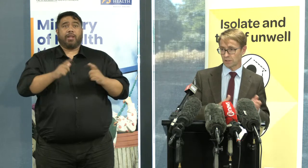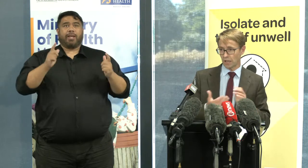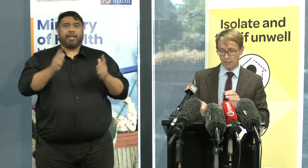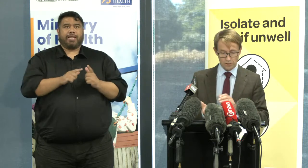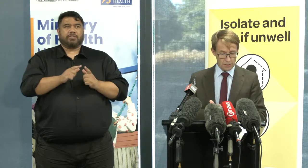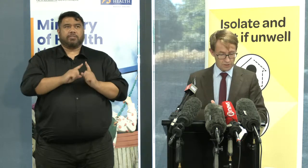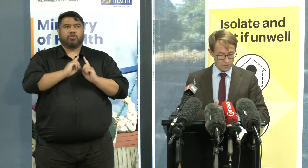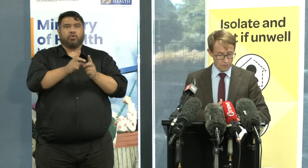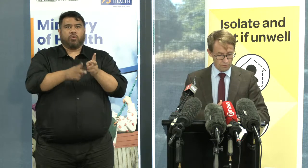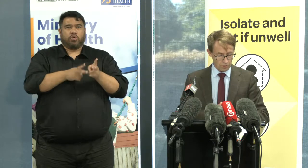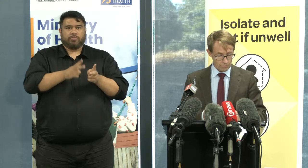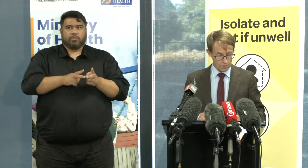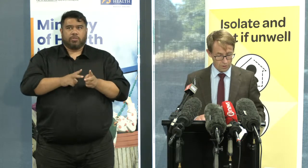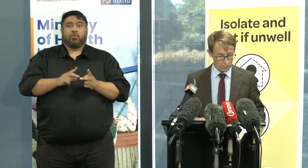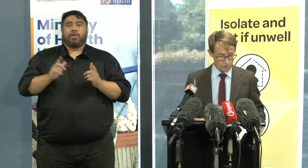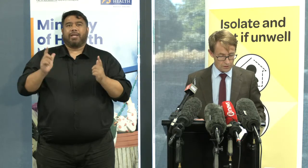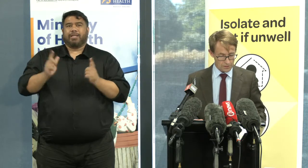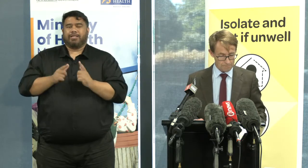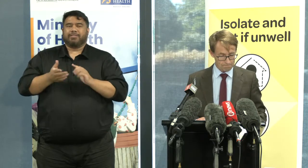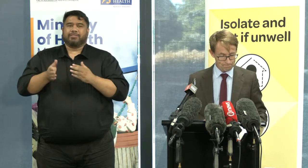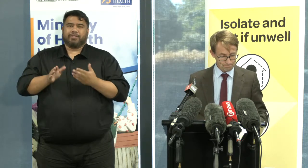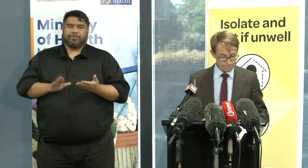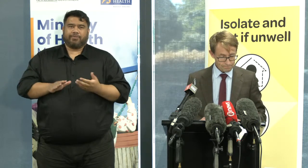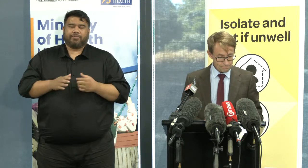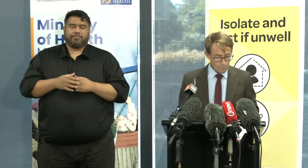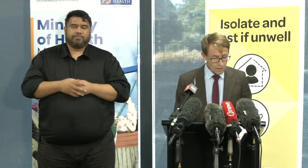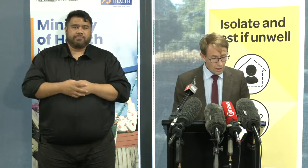hospitalisation rates and deaths from COVID-19.